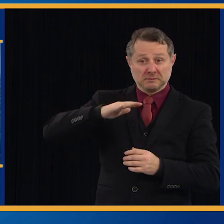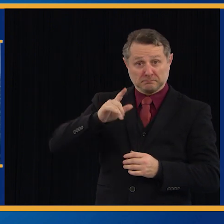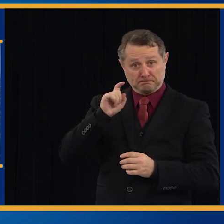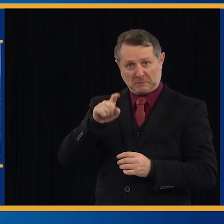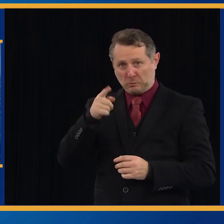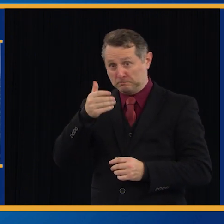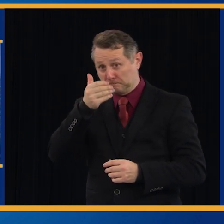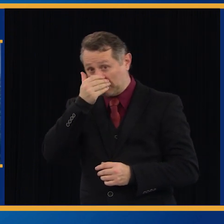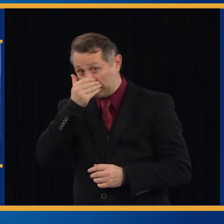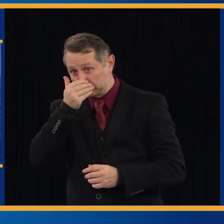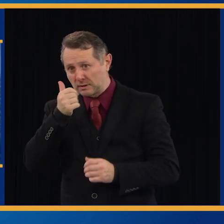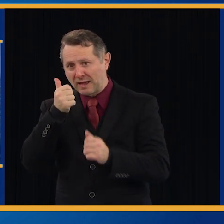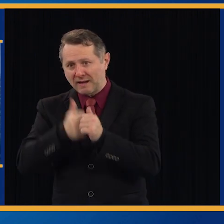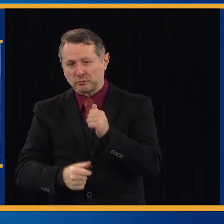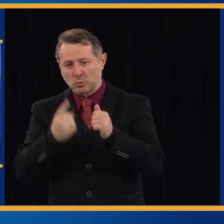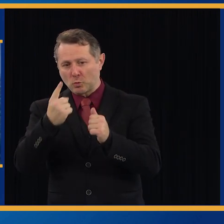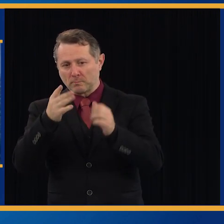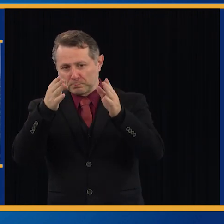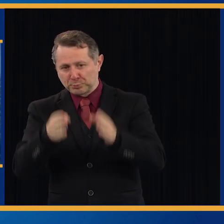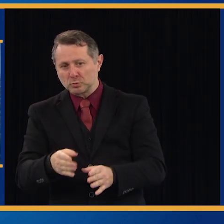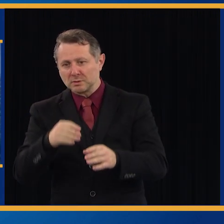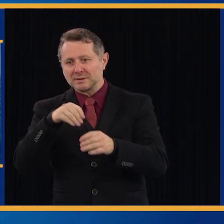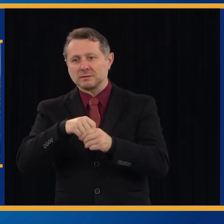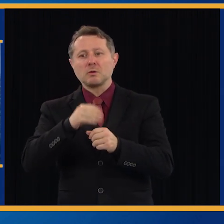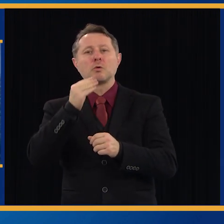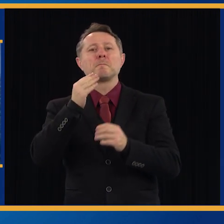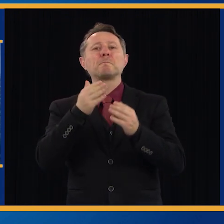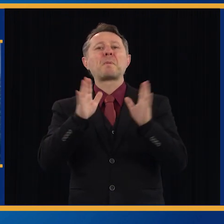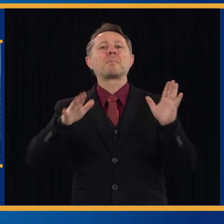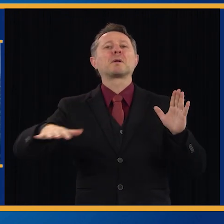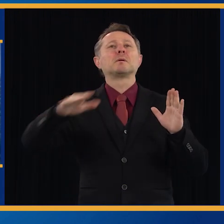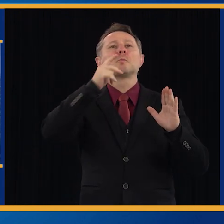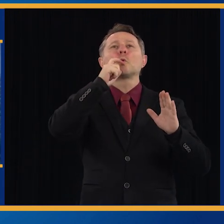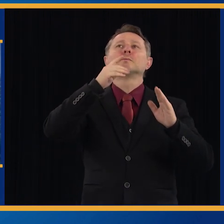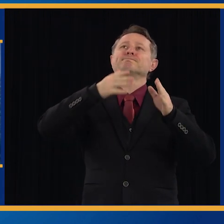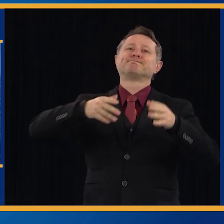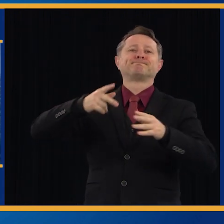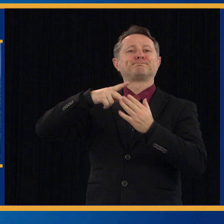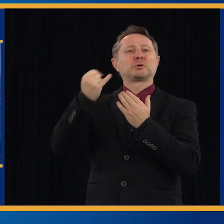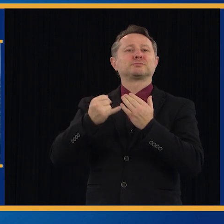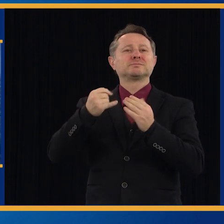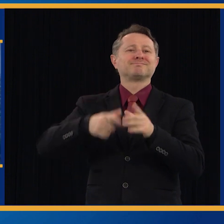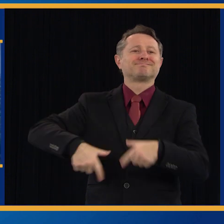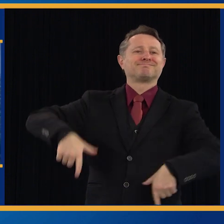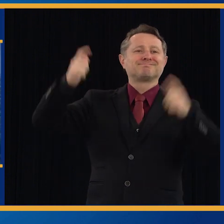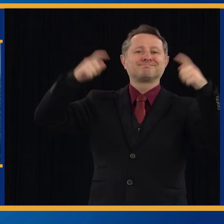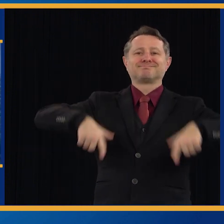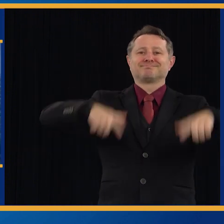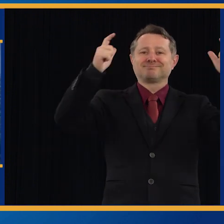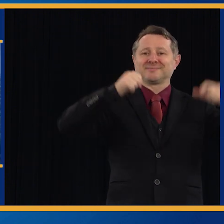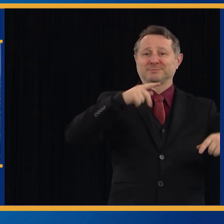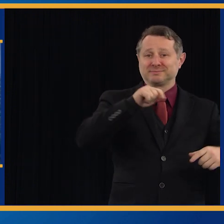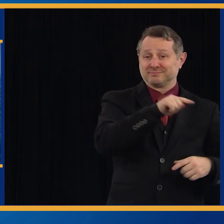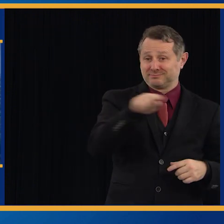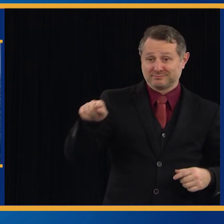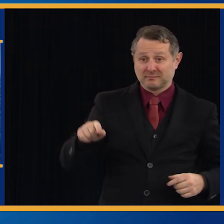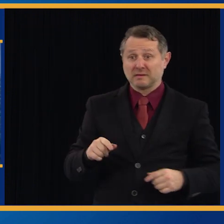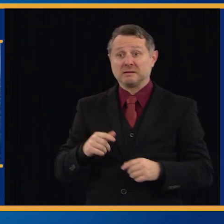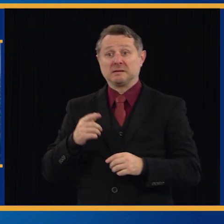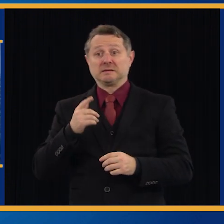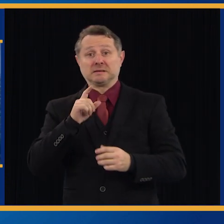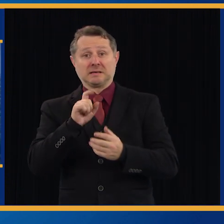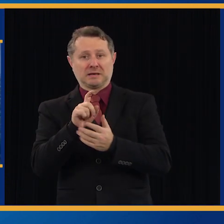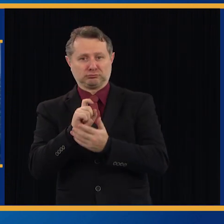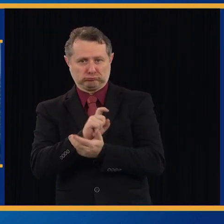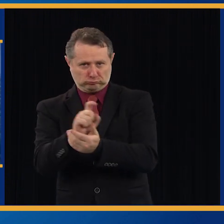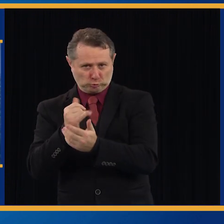housing. And hand sanitizer, et cetera, just so they have the necessary equipment they